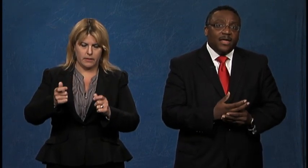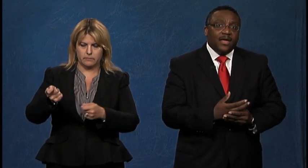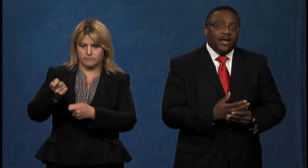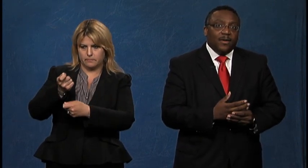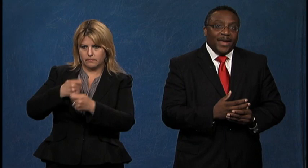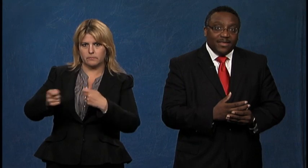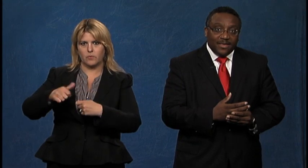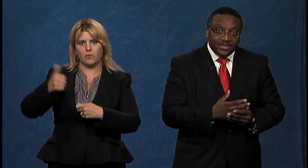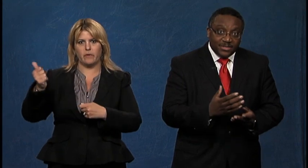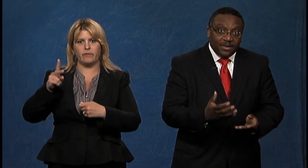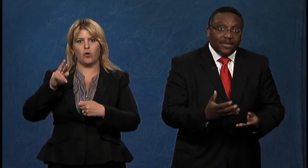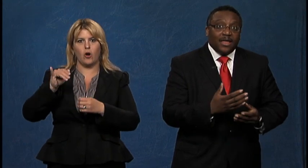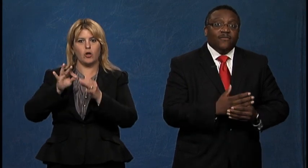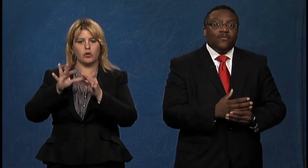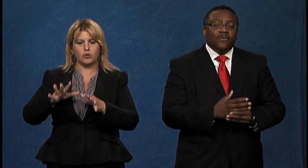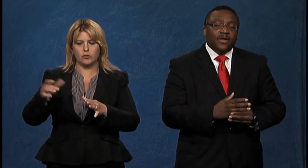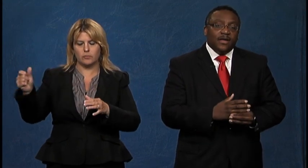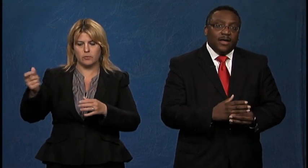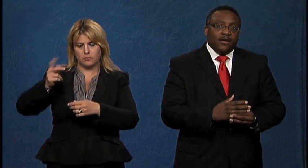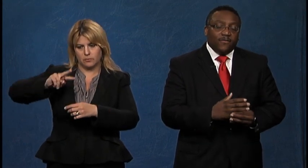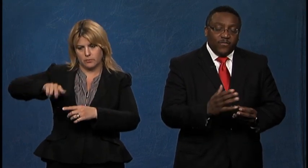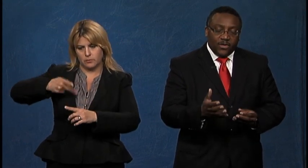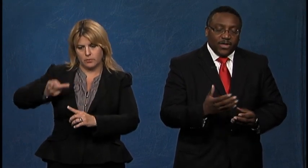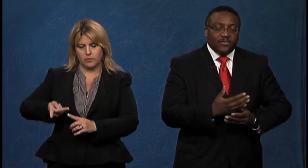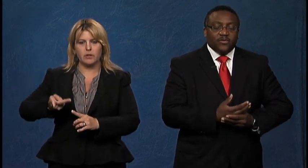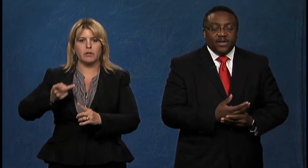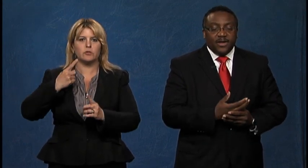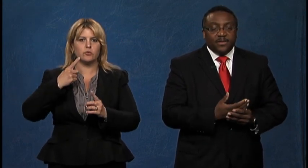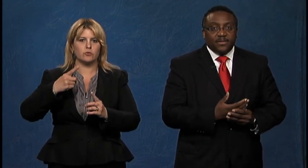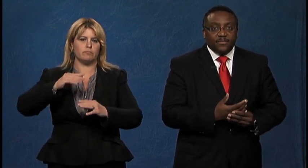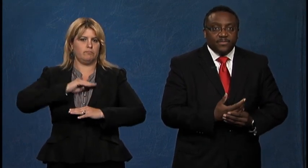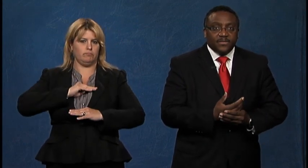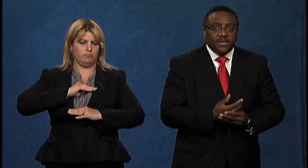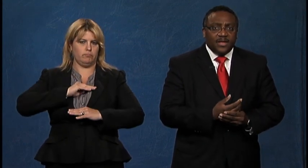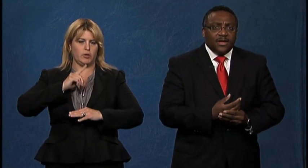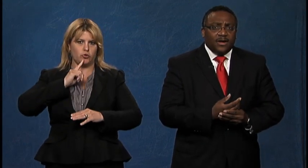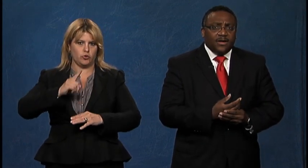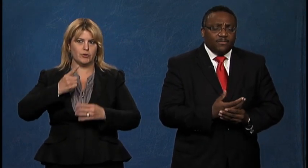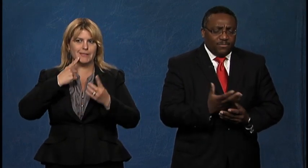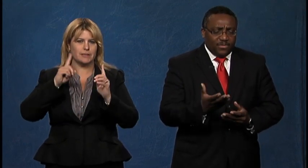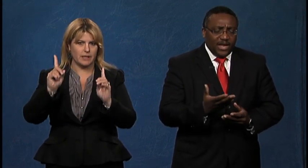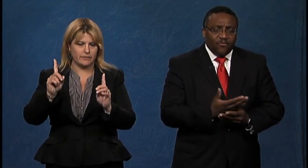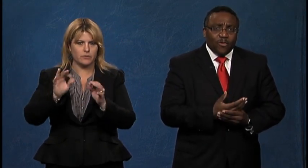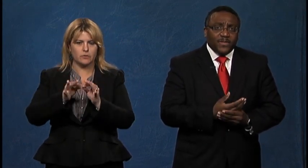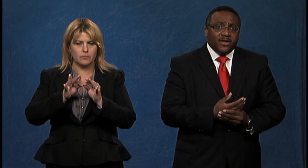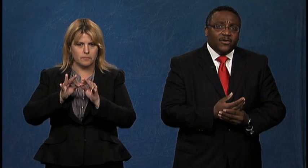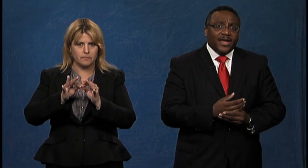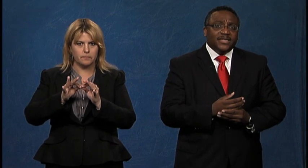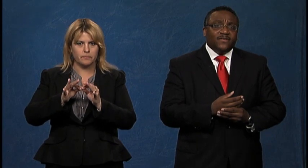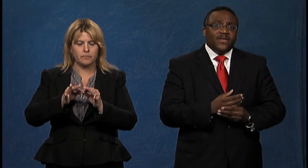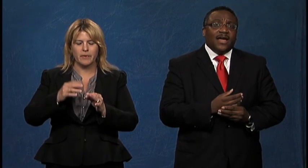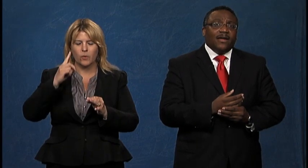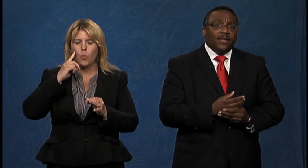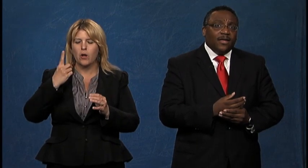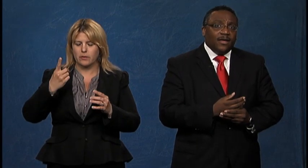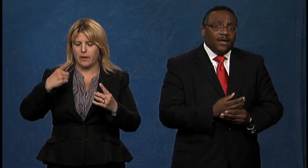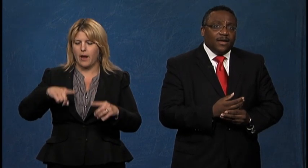VI, make the session successful, fulfill the customer's needs. Thinking of one particular